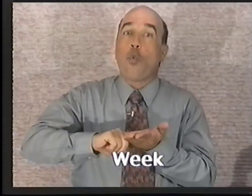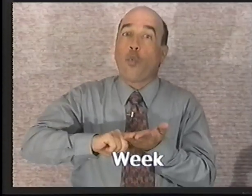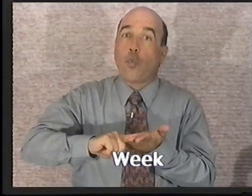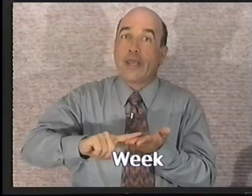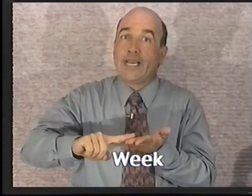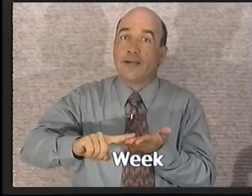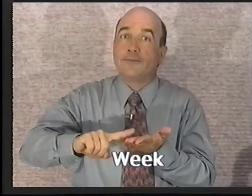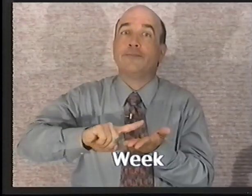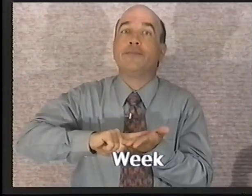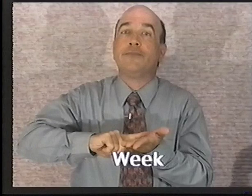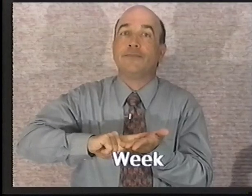Week.